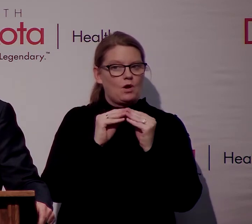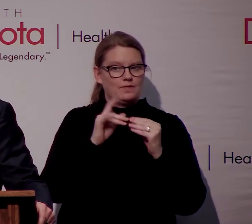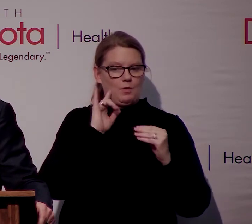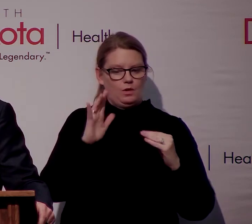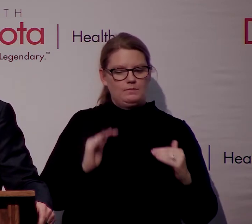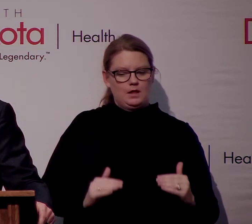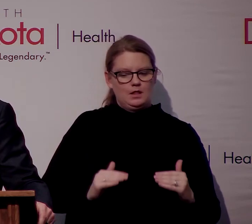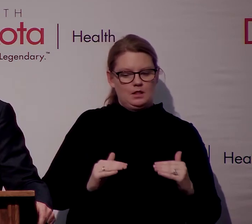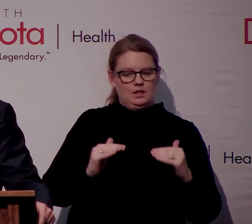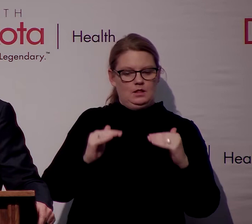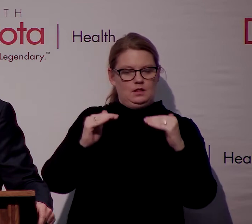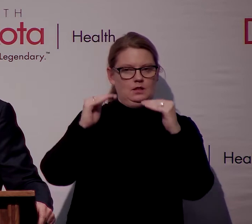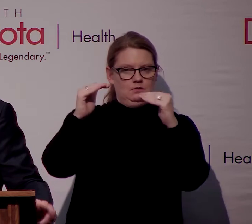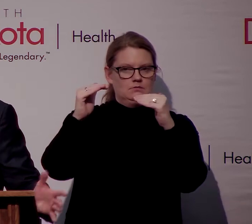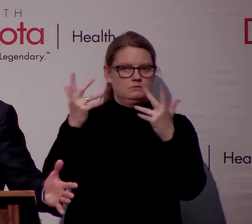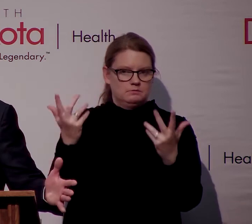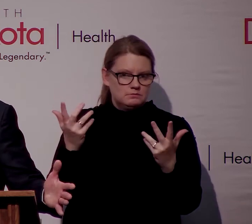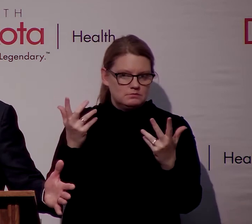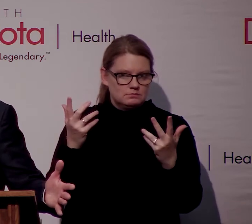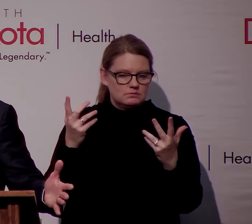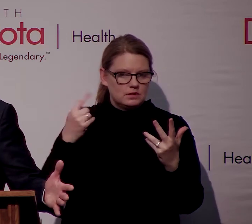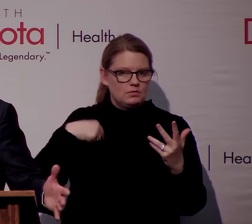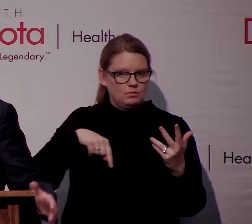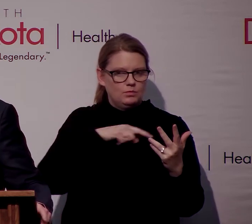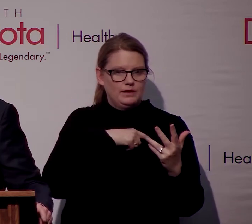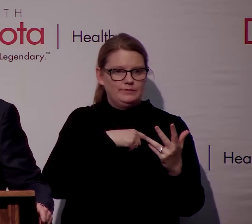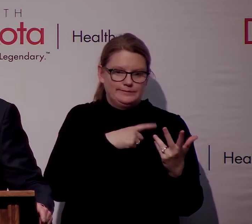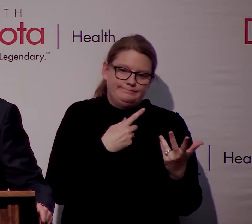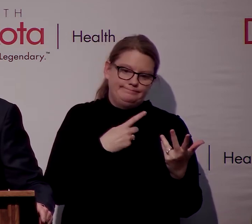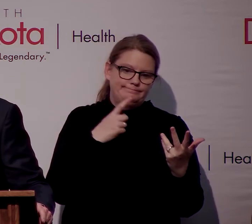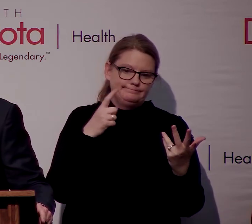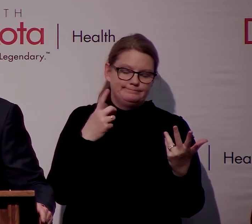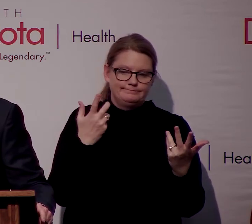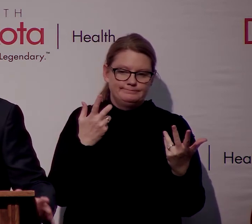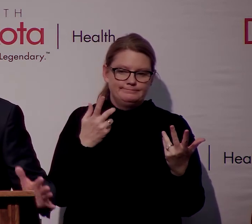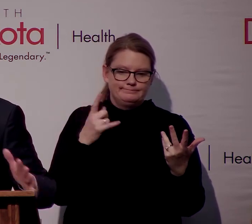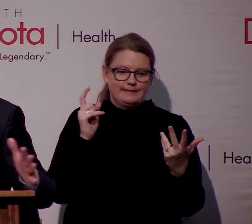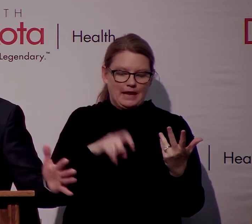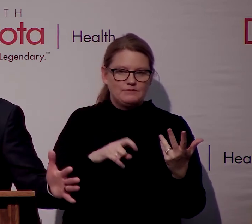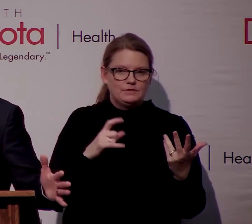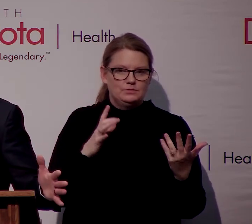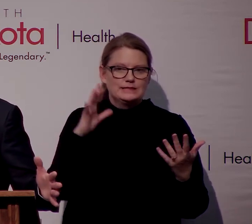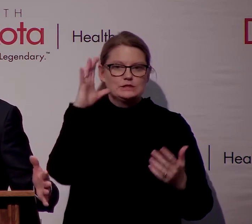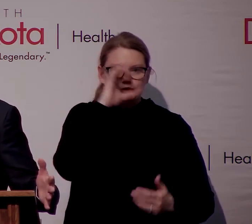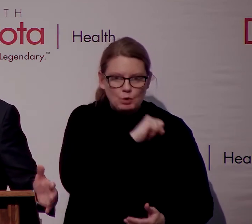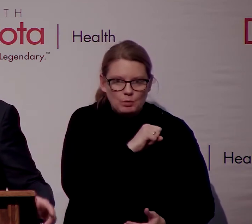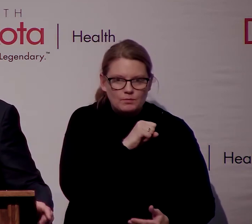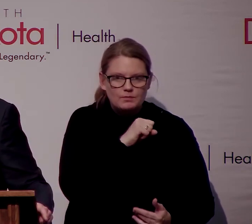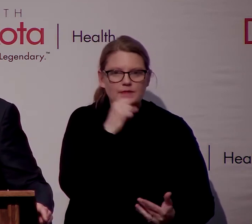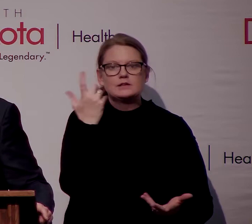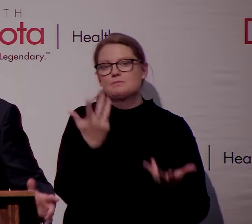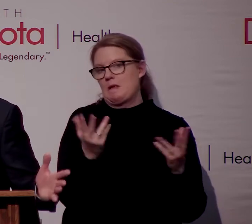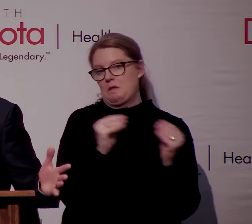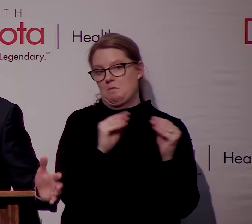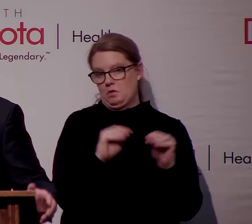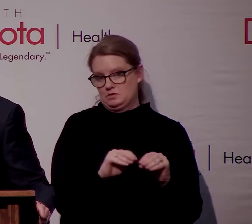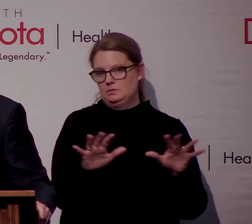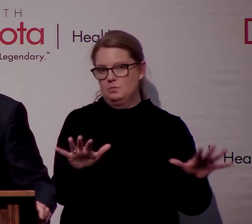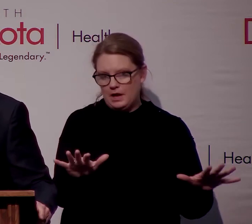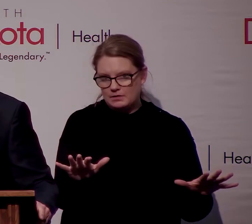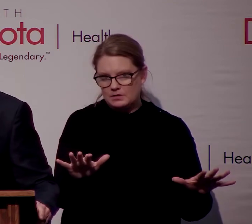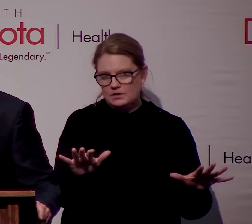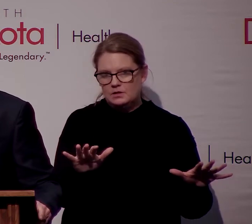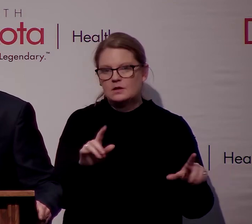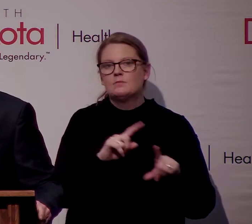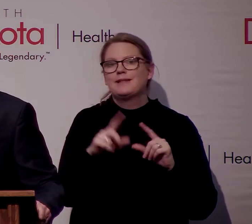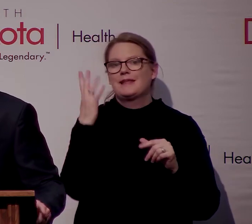levels to the highest level under the assumption that, that there may be more spread than what we realize, and that's why we're